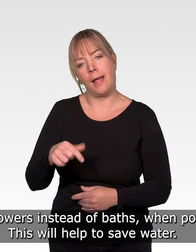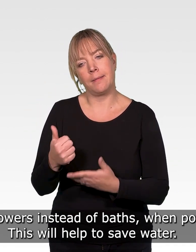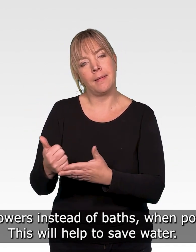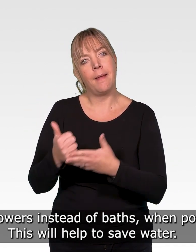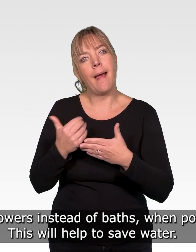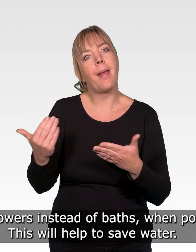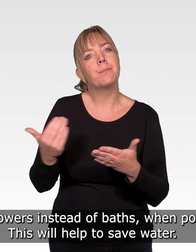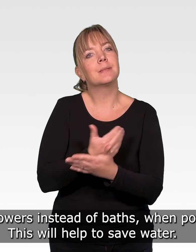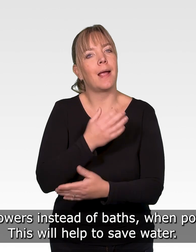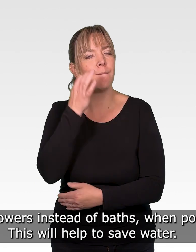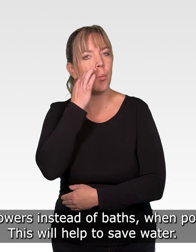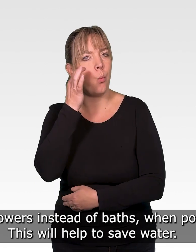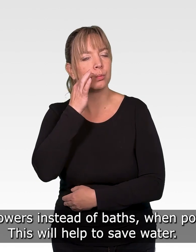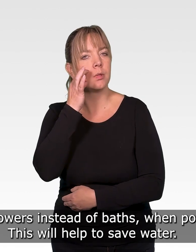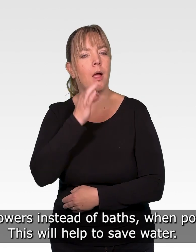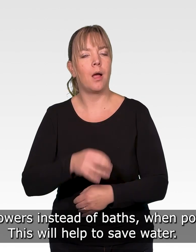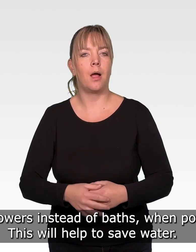This will help to save water.